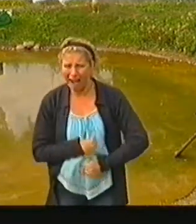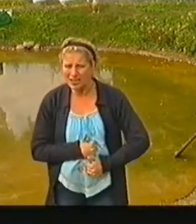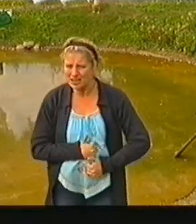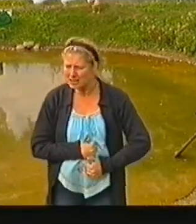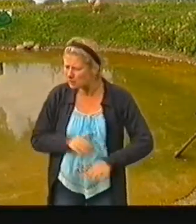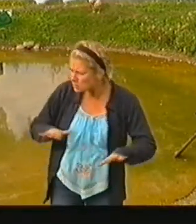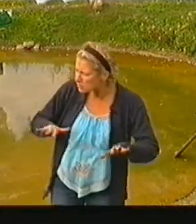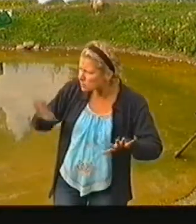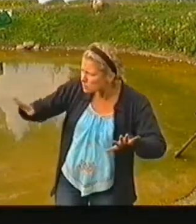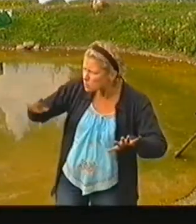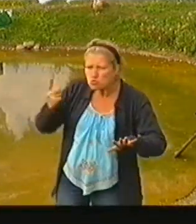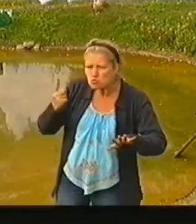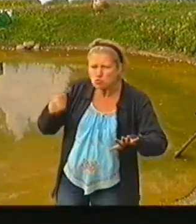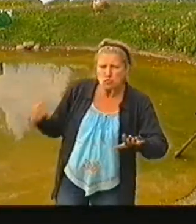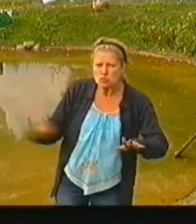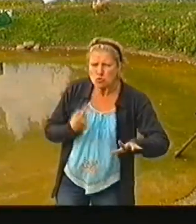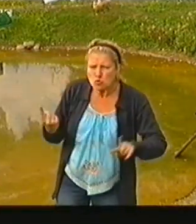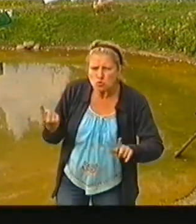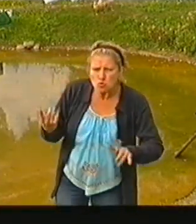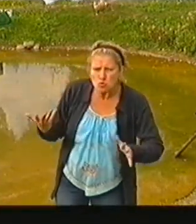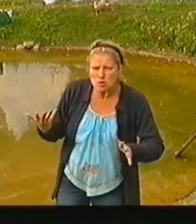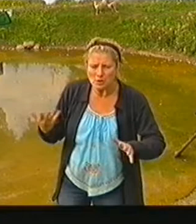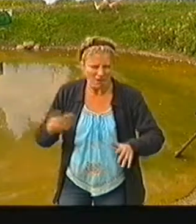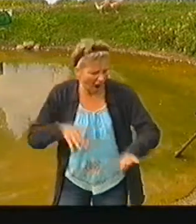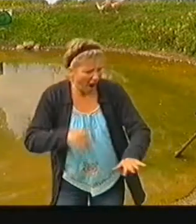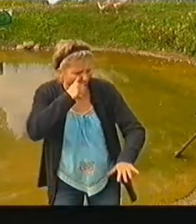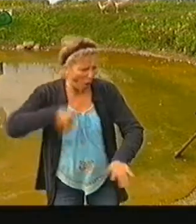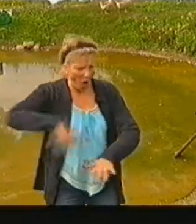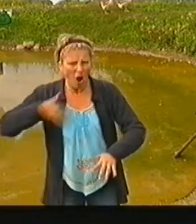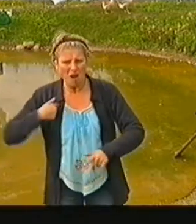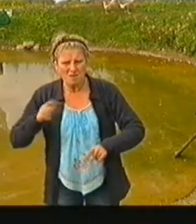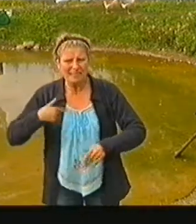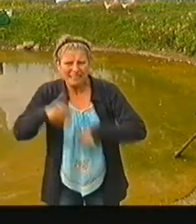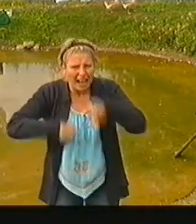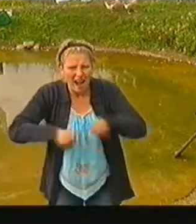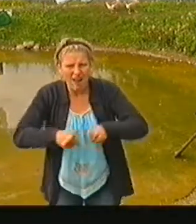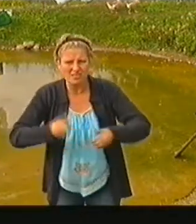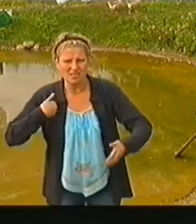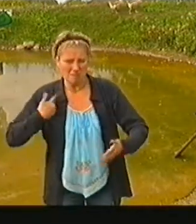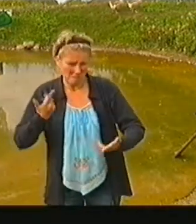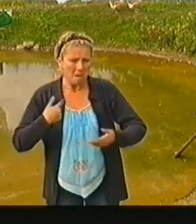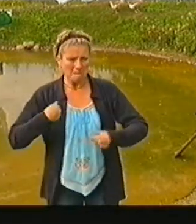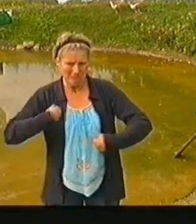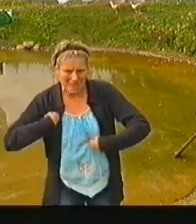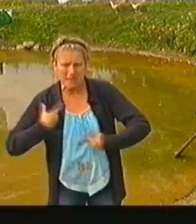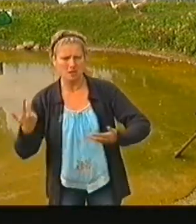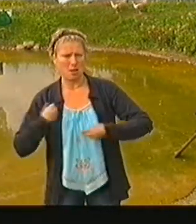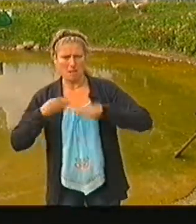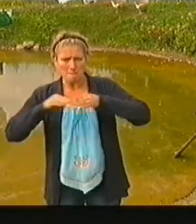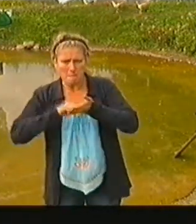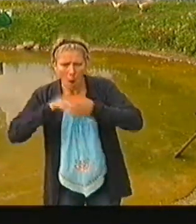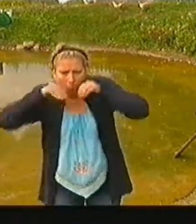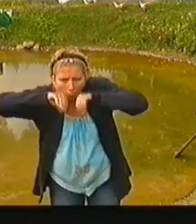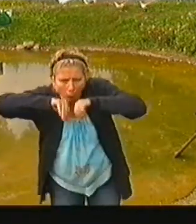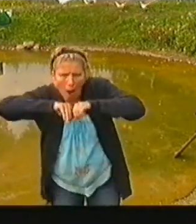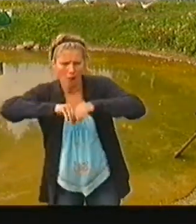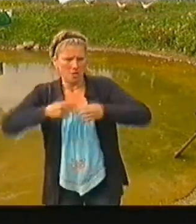death." "Who is we?" asked Mr. Fox. "All us diggers. That's me, and Mole,